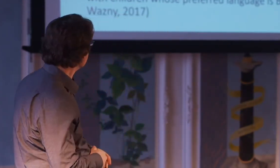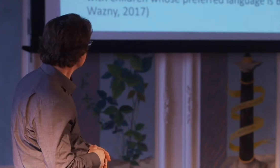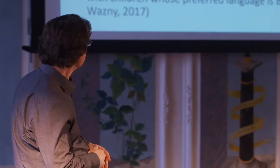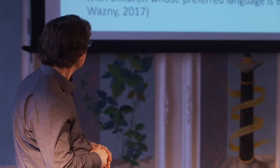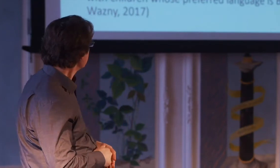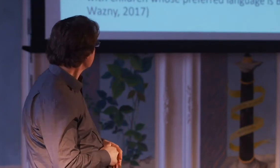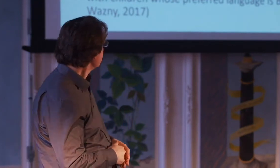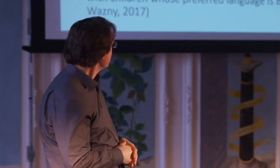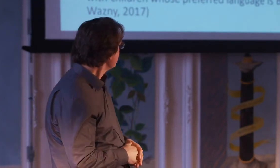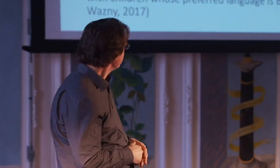sign.